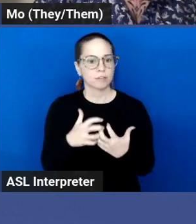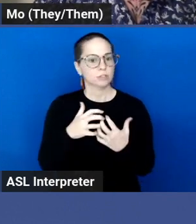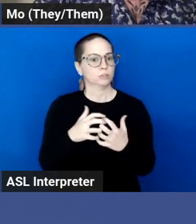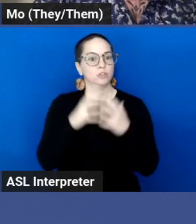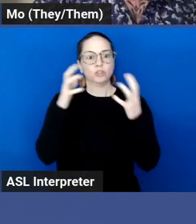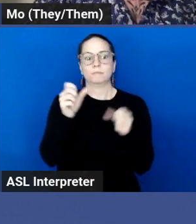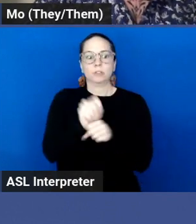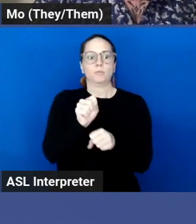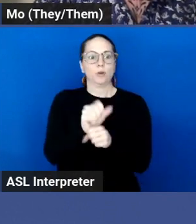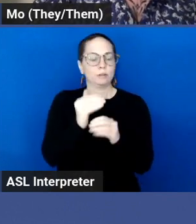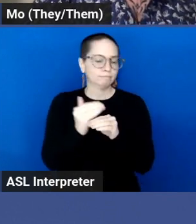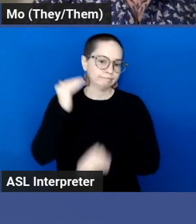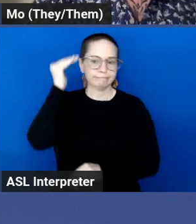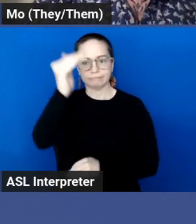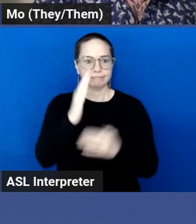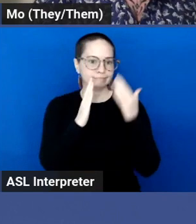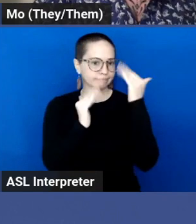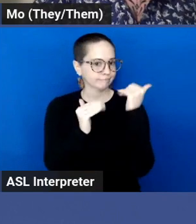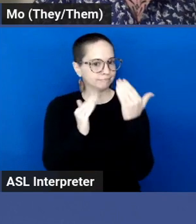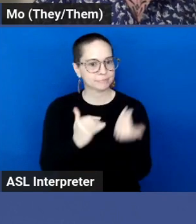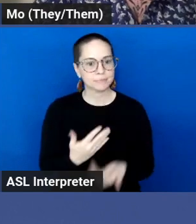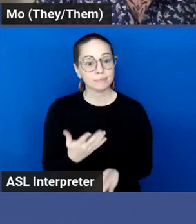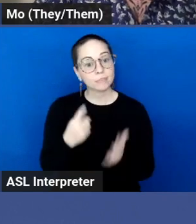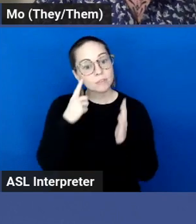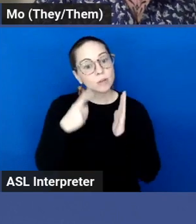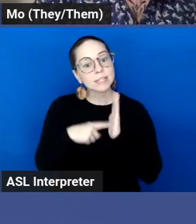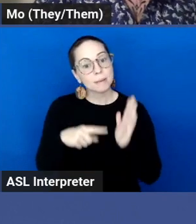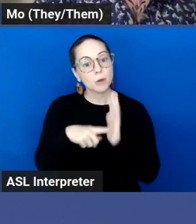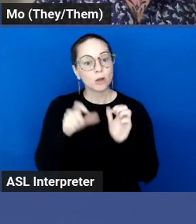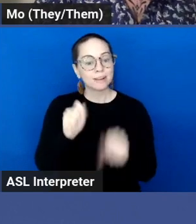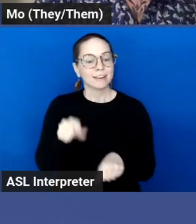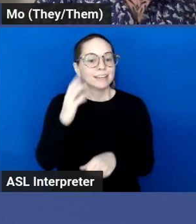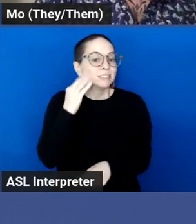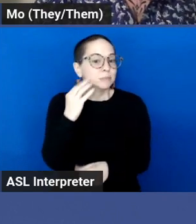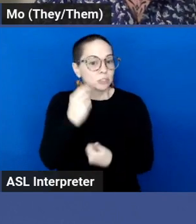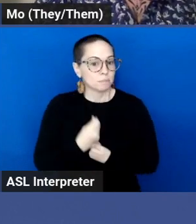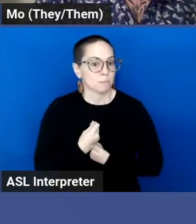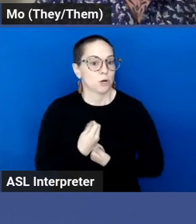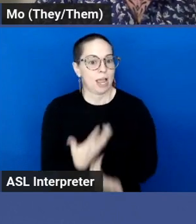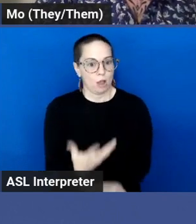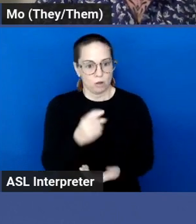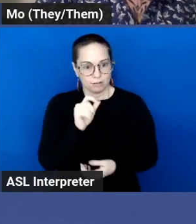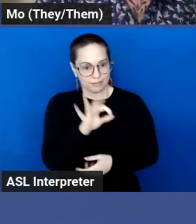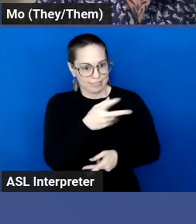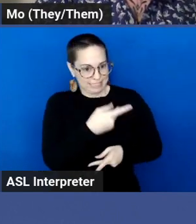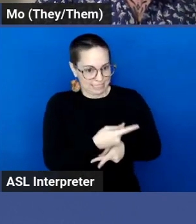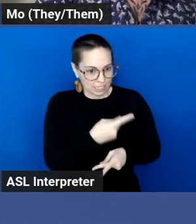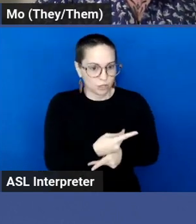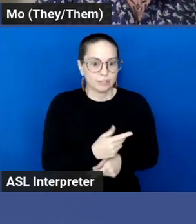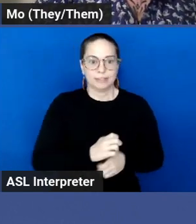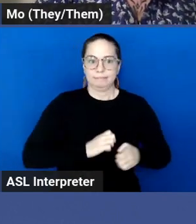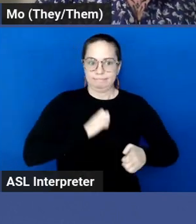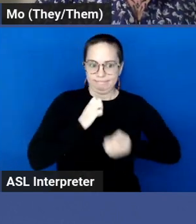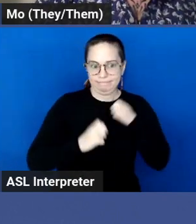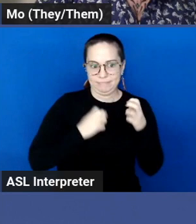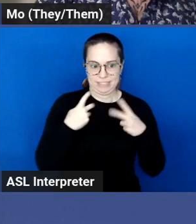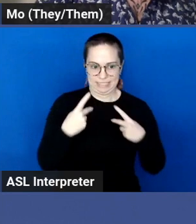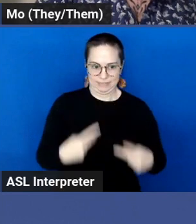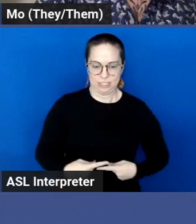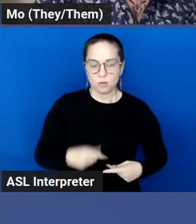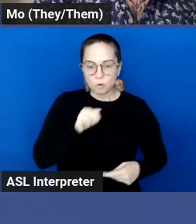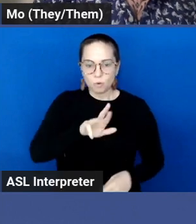many expectations. For an example, you can experience burnout due to caring for emotional, physical, or sexual needs of